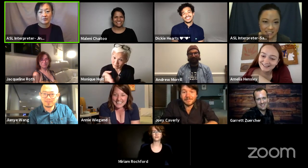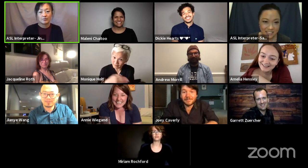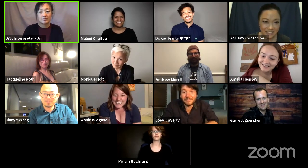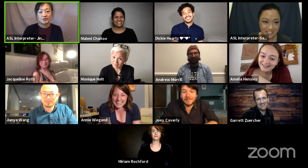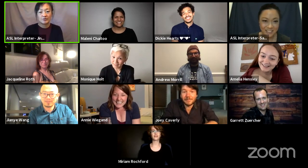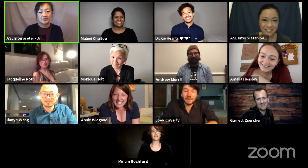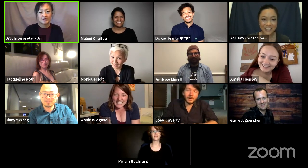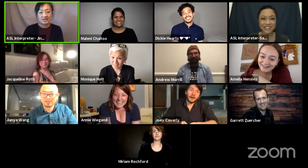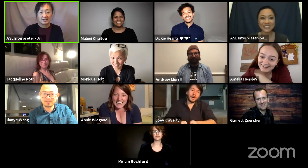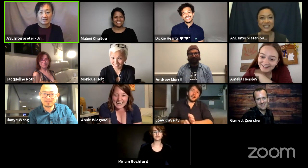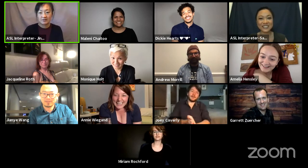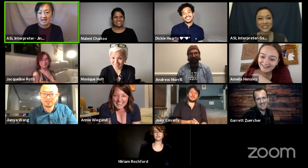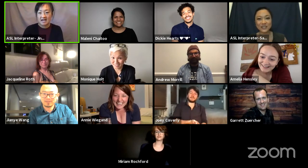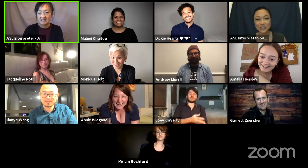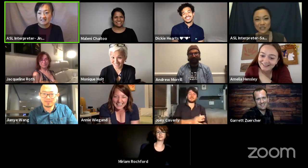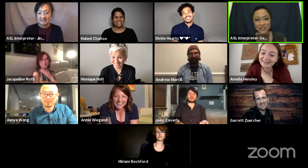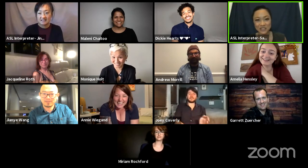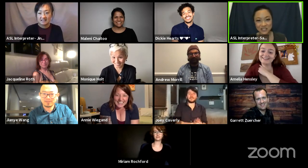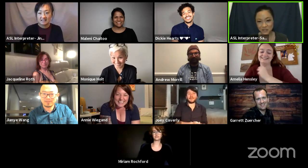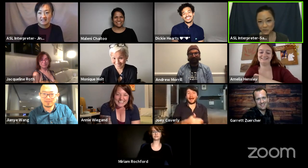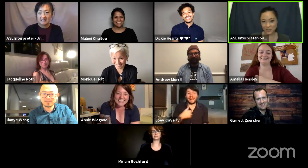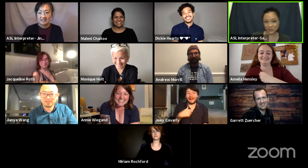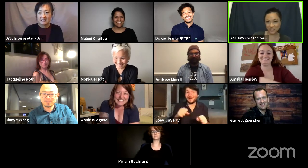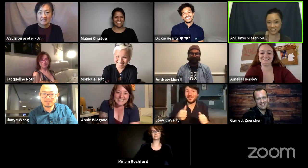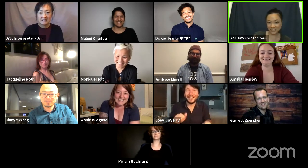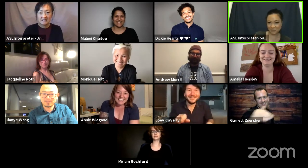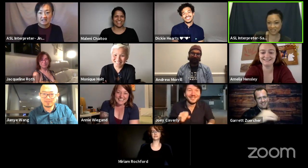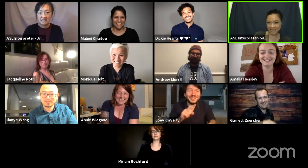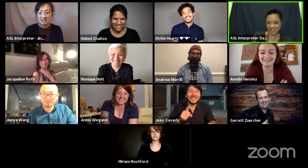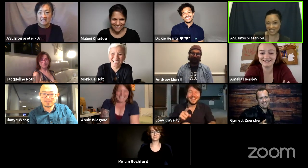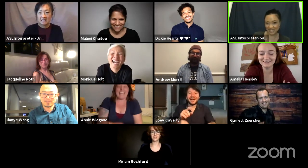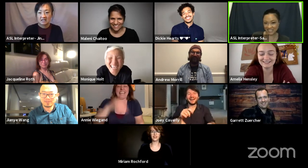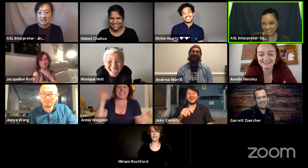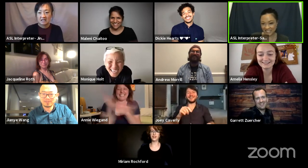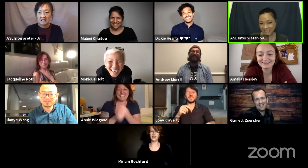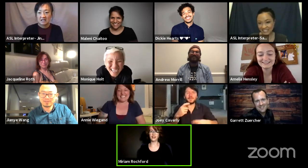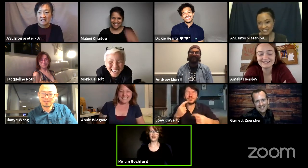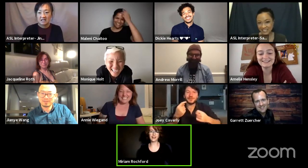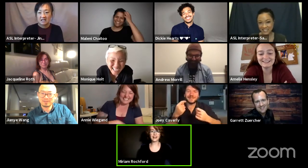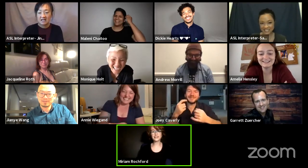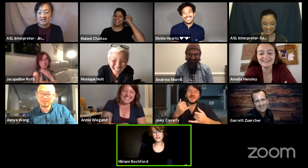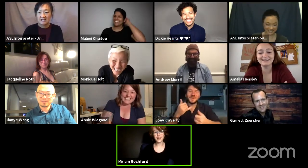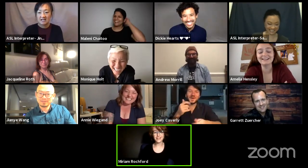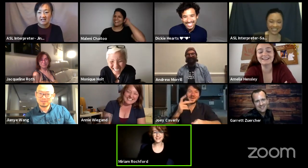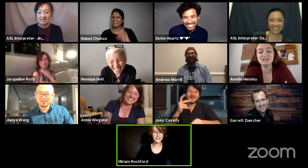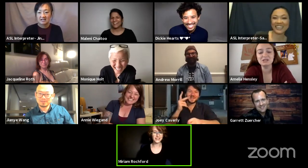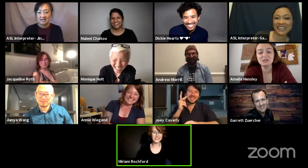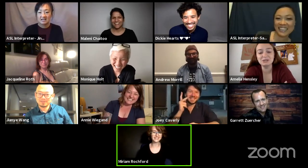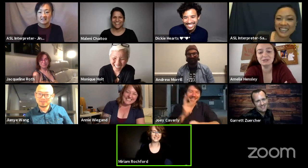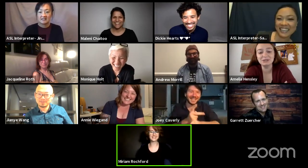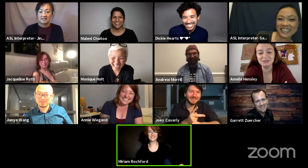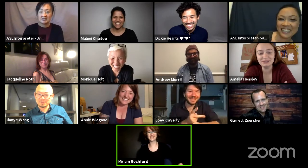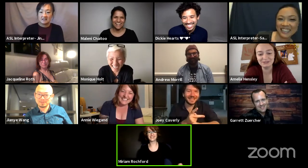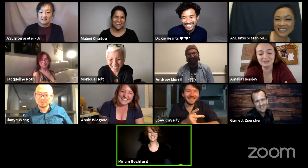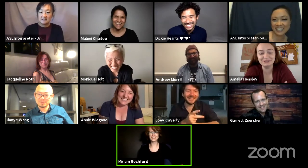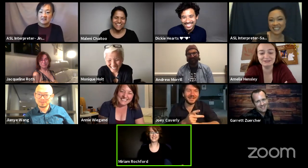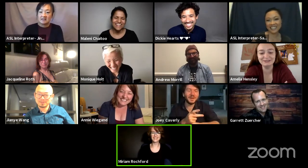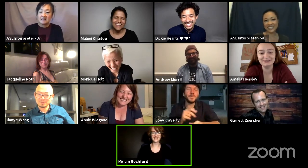What were you envisioning with that? Well, Joey, do you want to explain that? I can try. Sure.